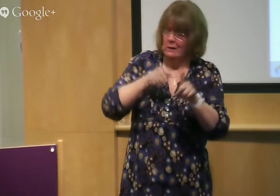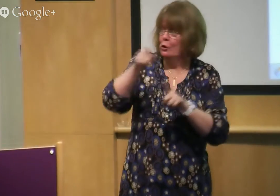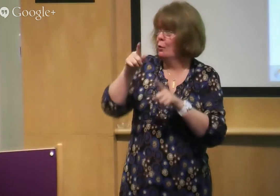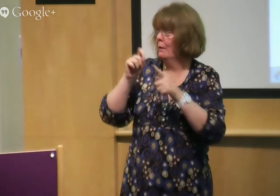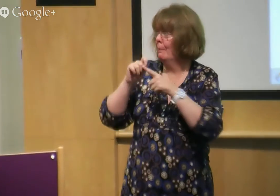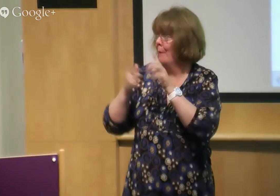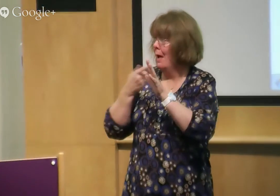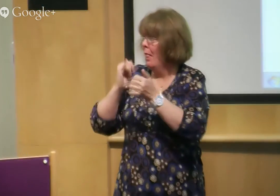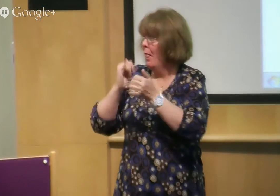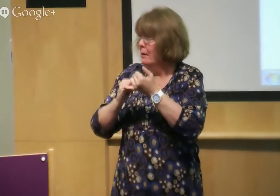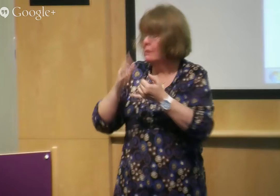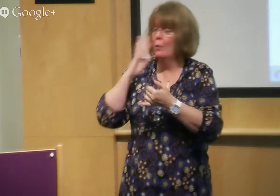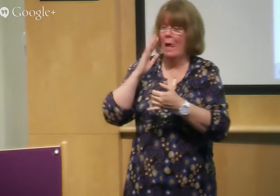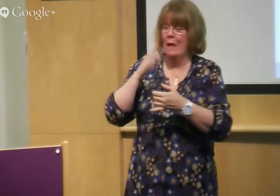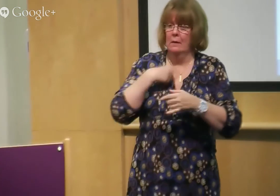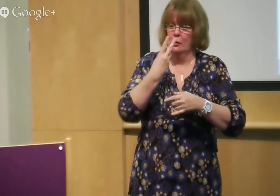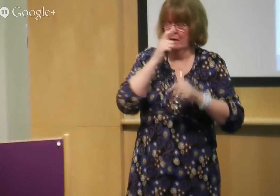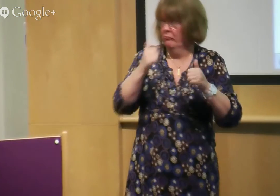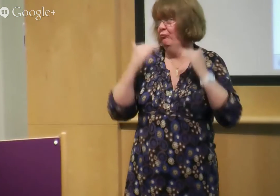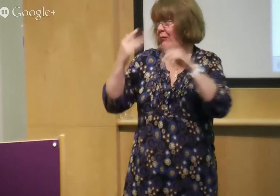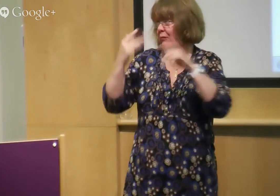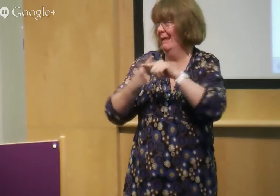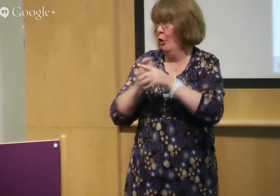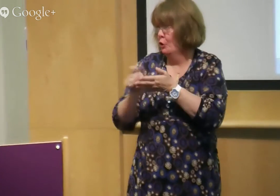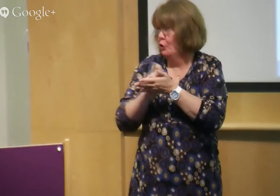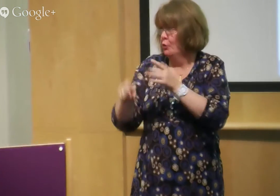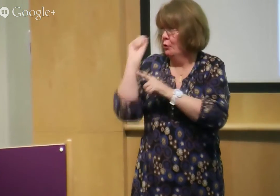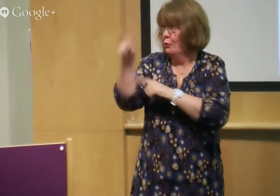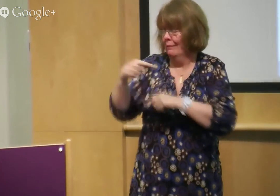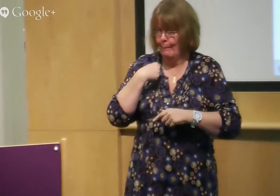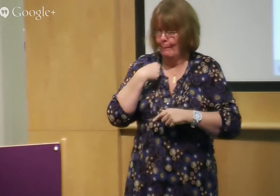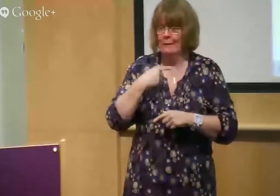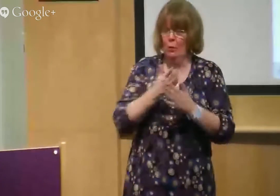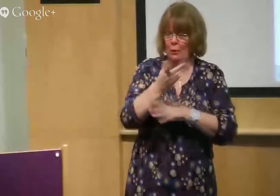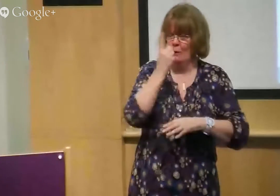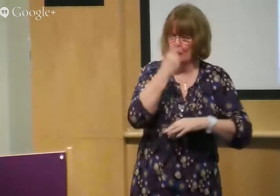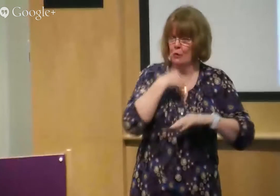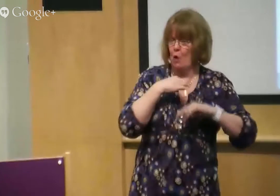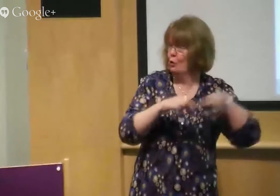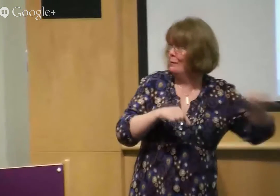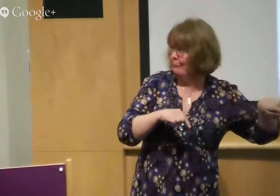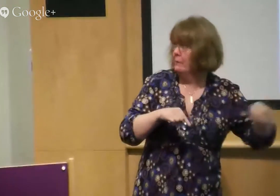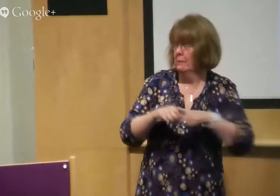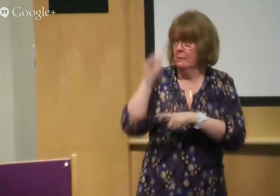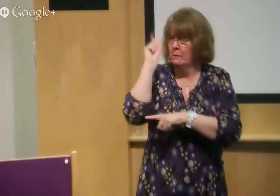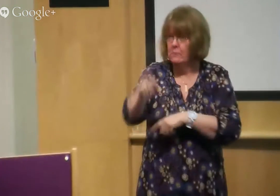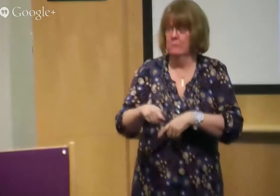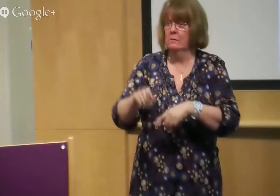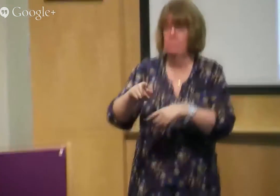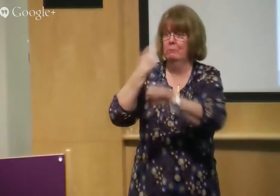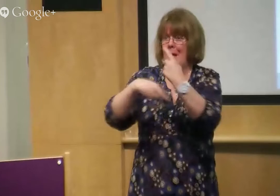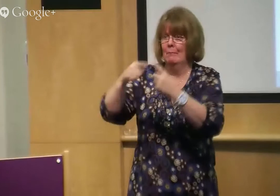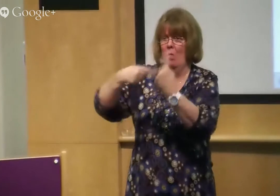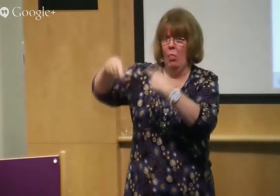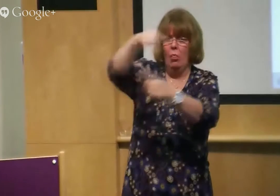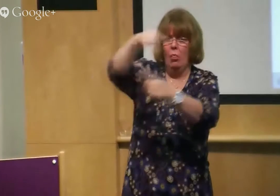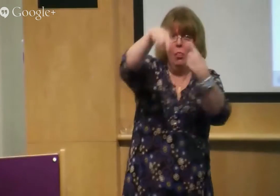asked for complaints to come forward. I've sent some information through via English via